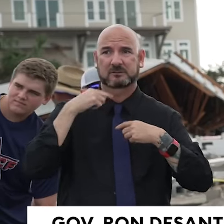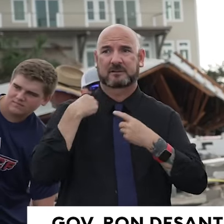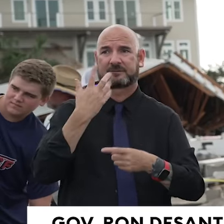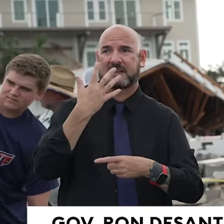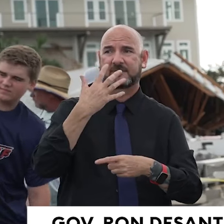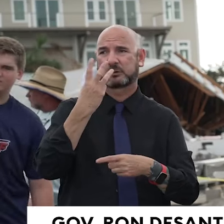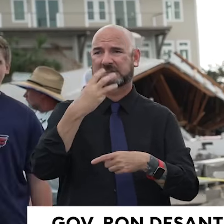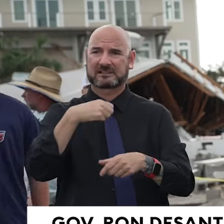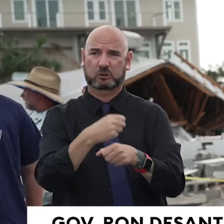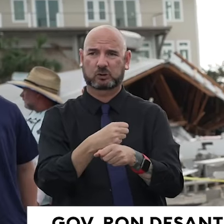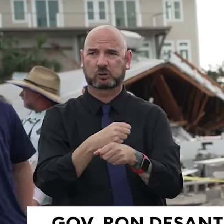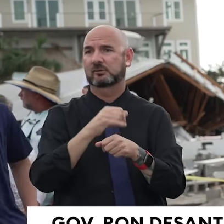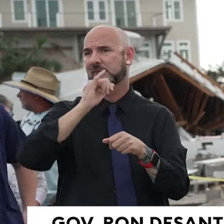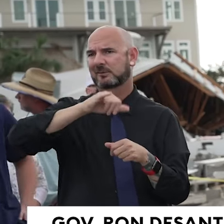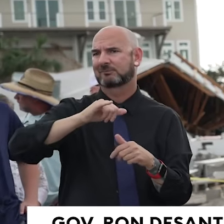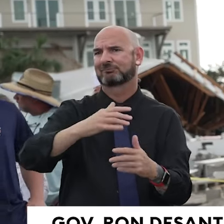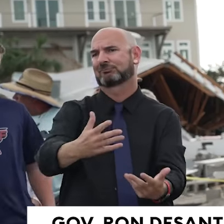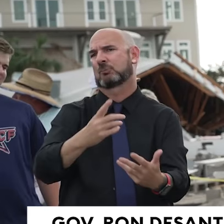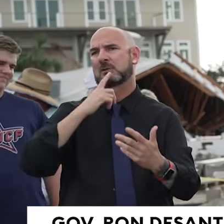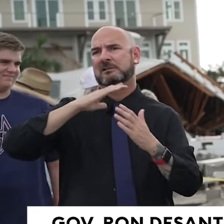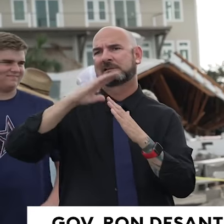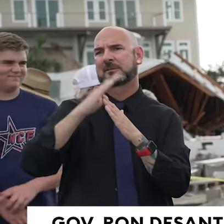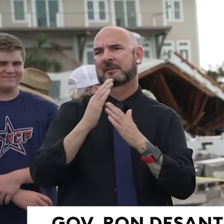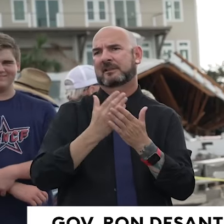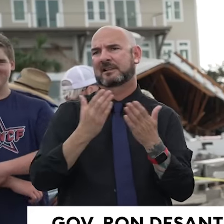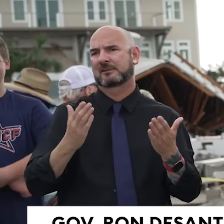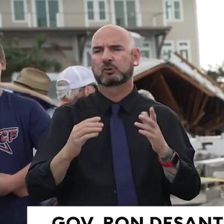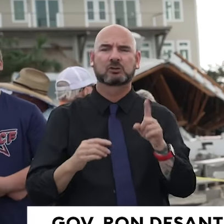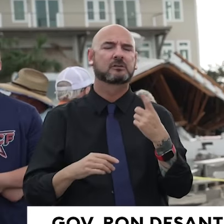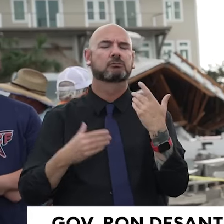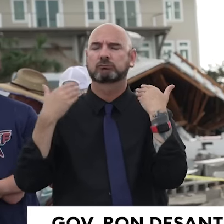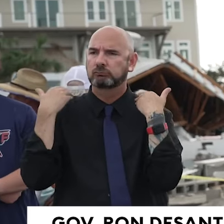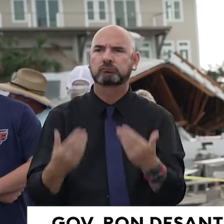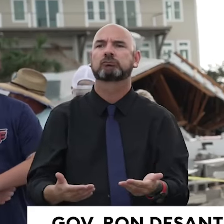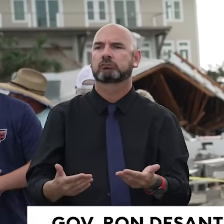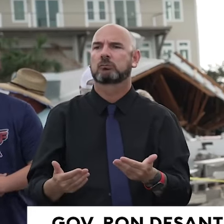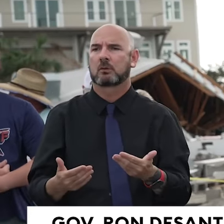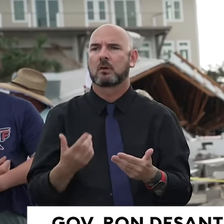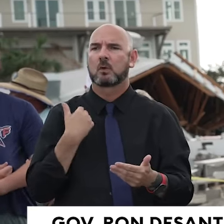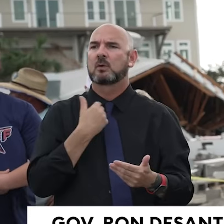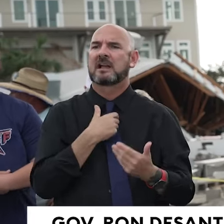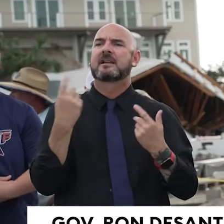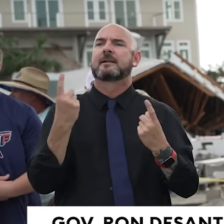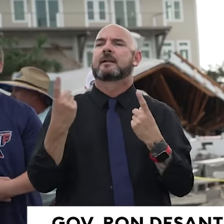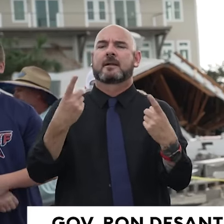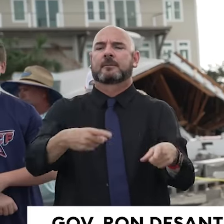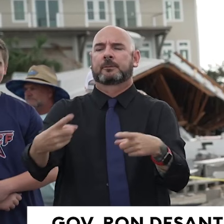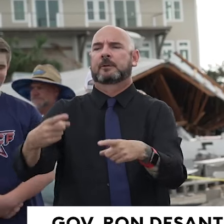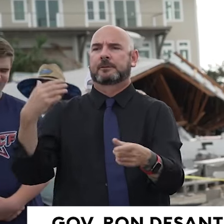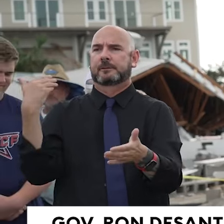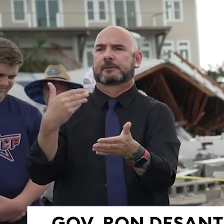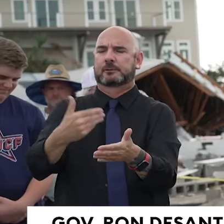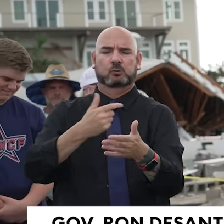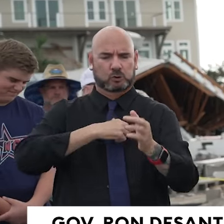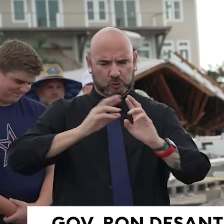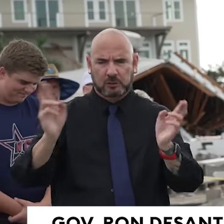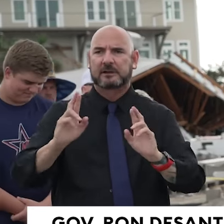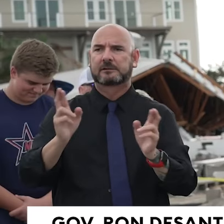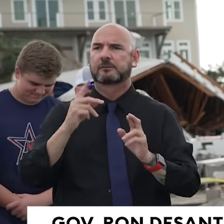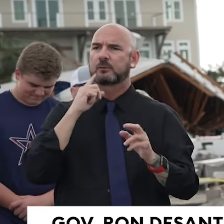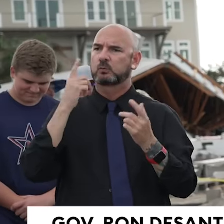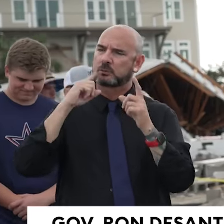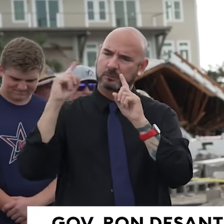years, that's been like the number one thing. Like, just do it, okay? We have something coming. Let's prepare, and then let's respond.